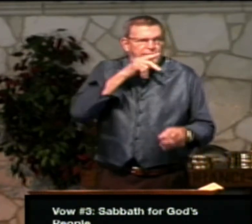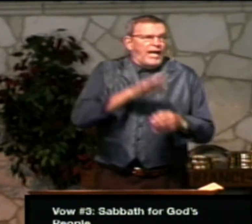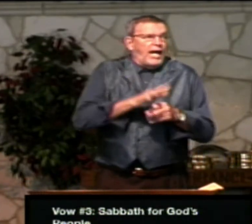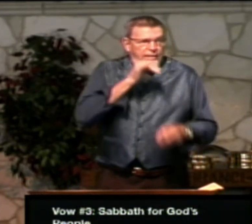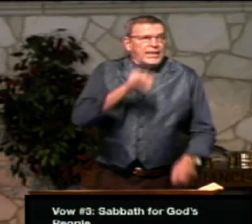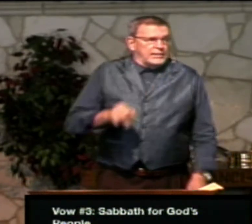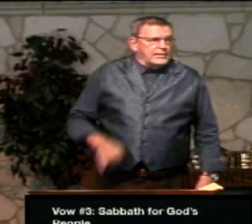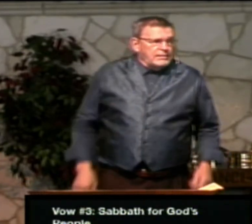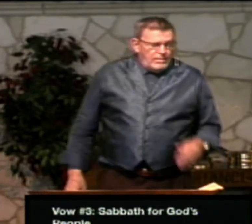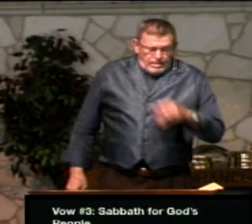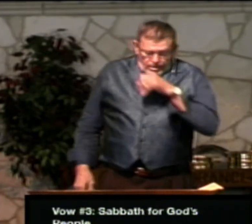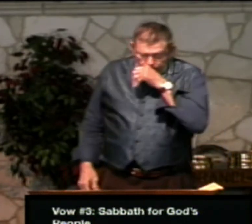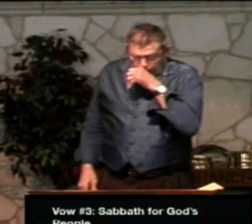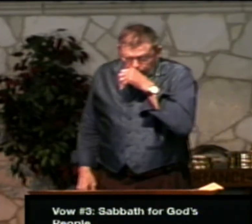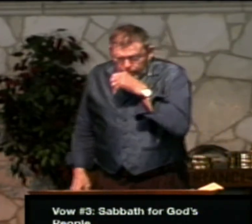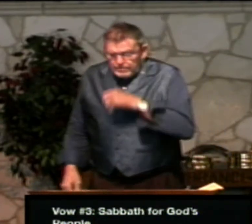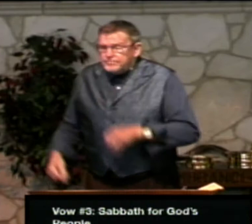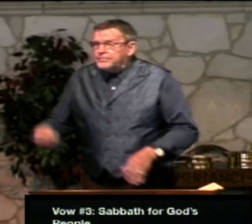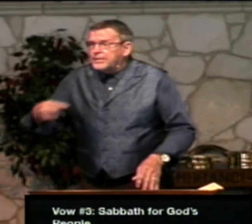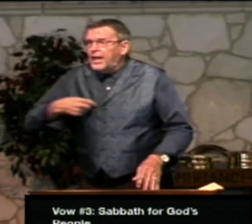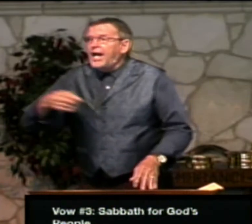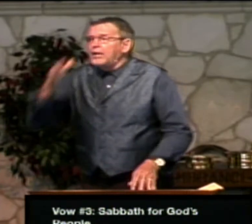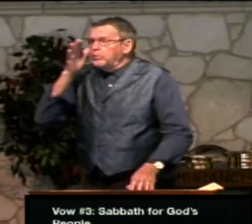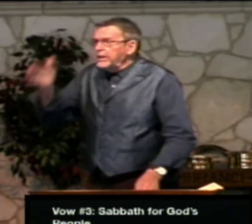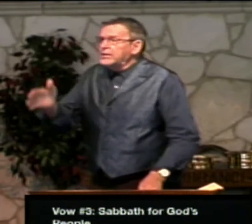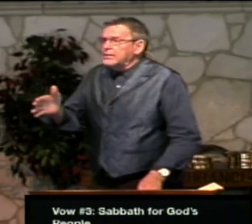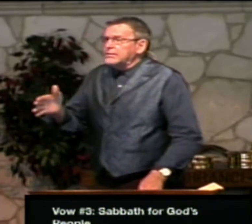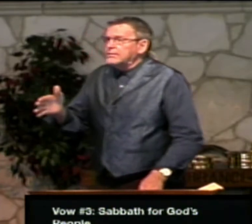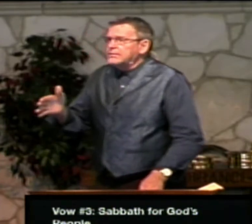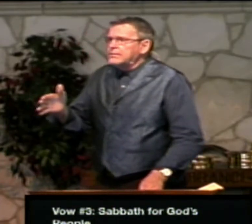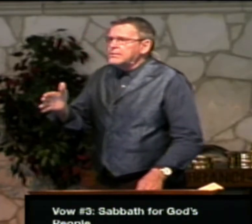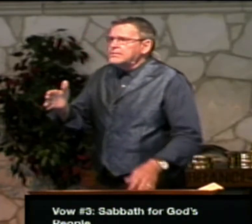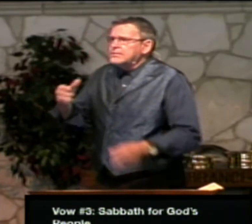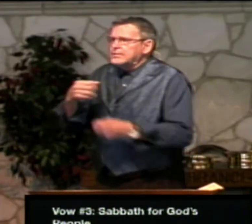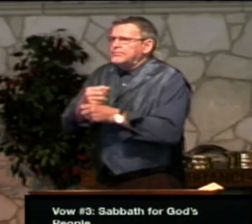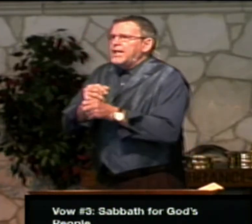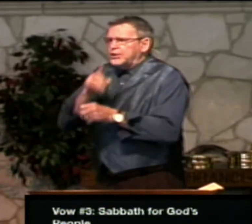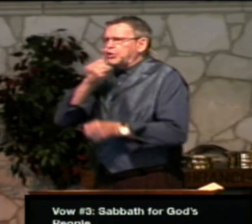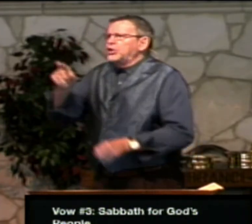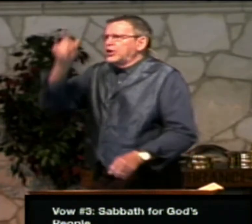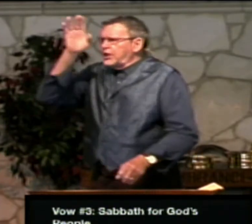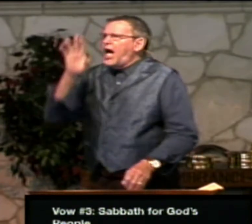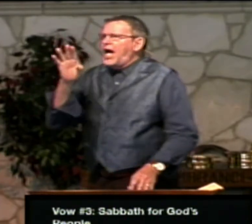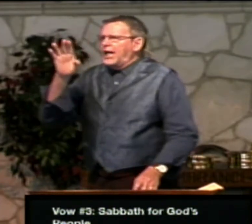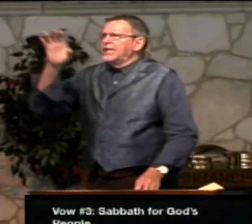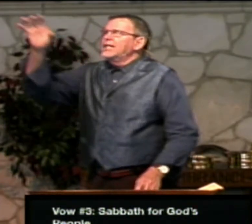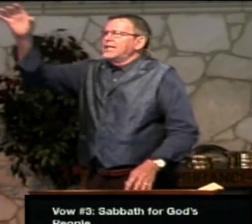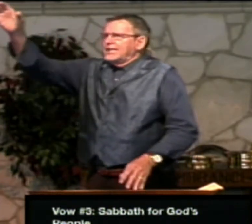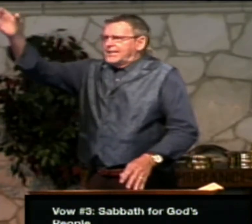But my vow is, I will make sure